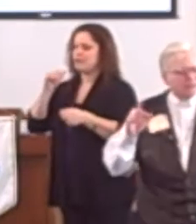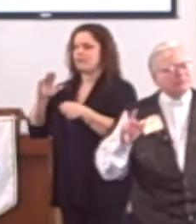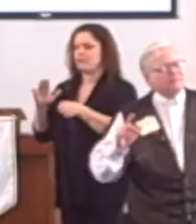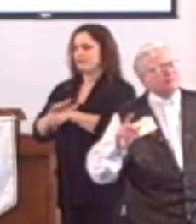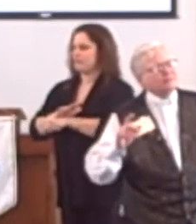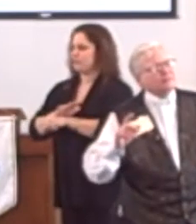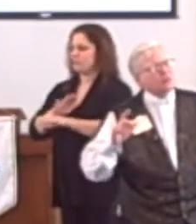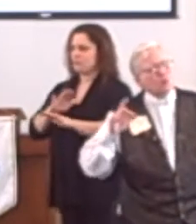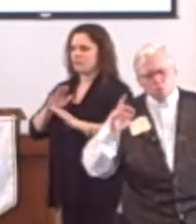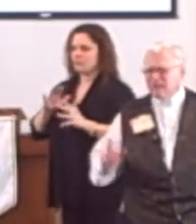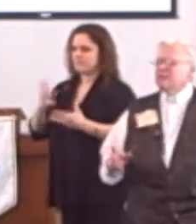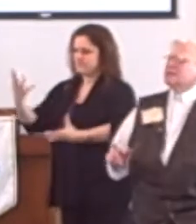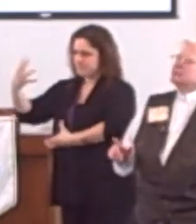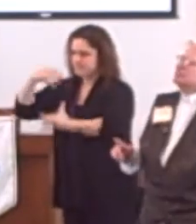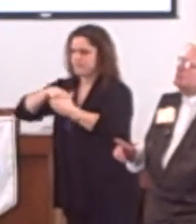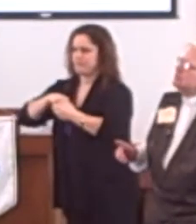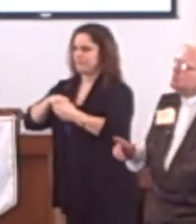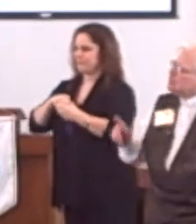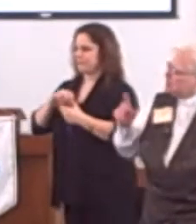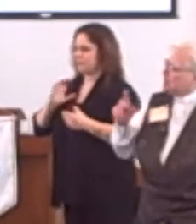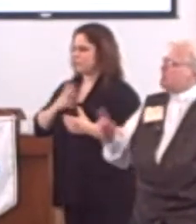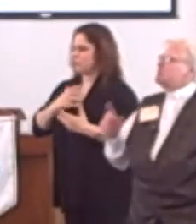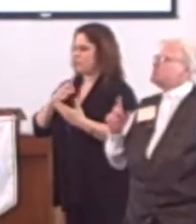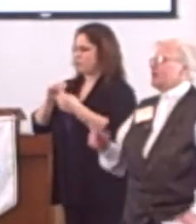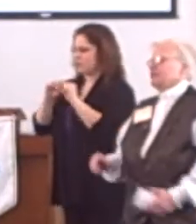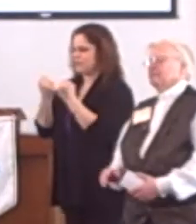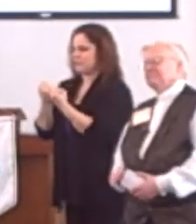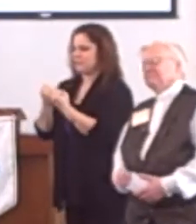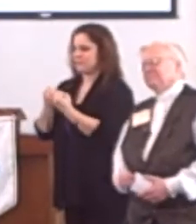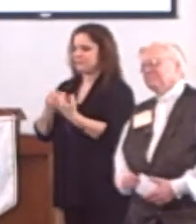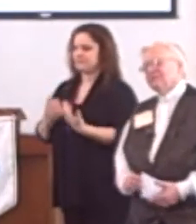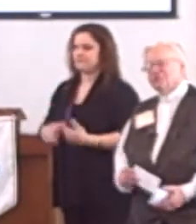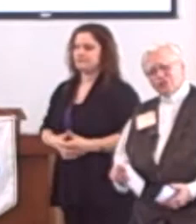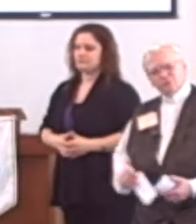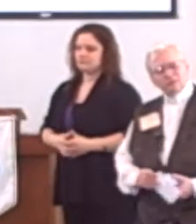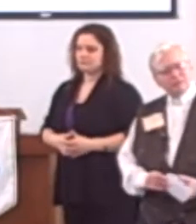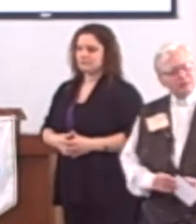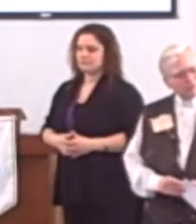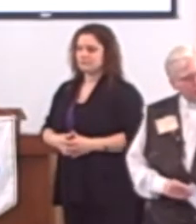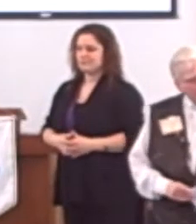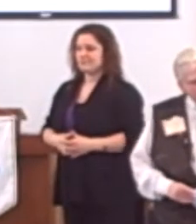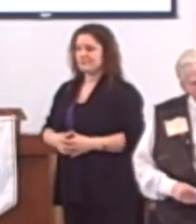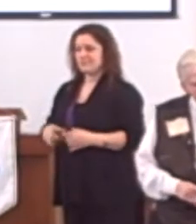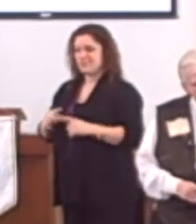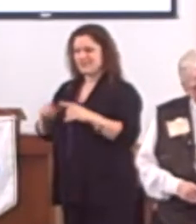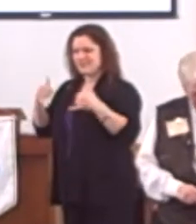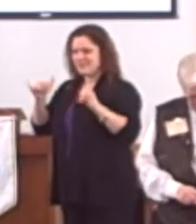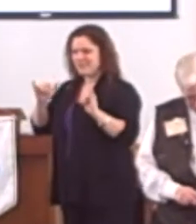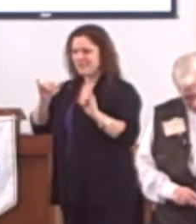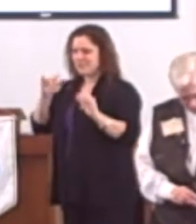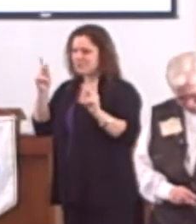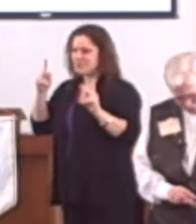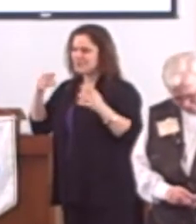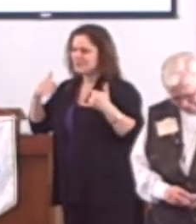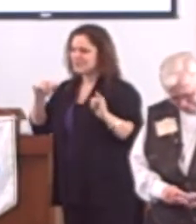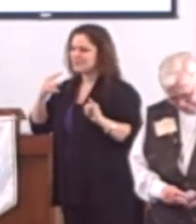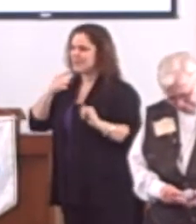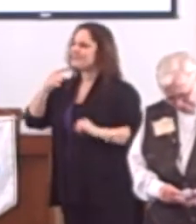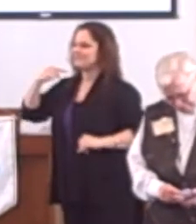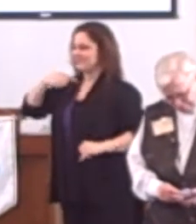human. And we claim the title children of God.